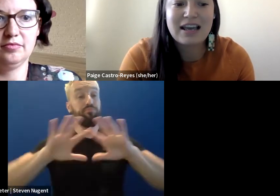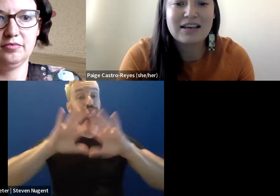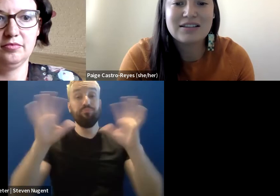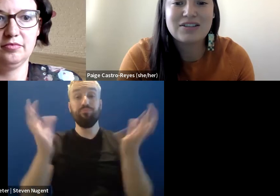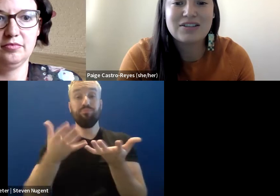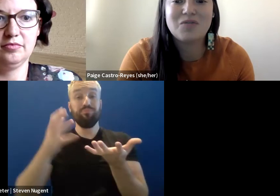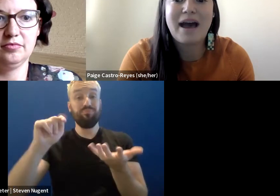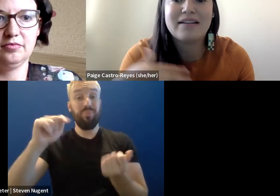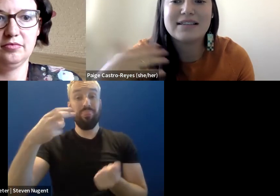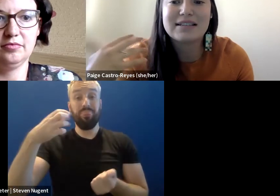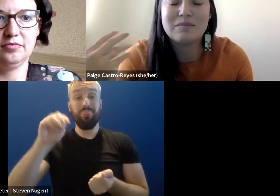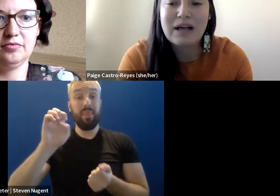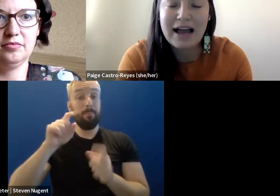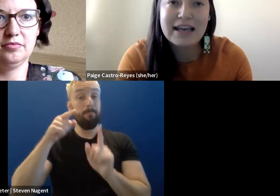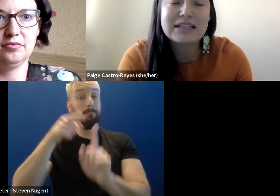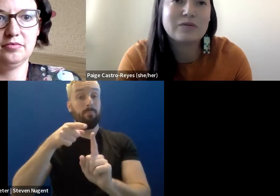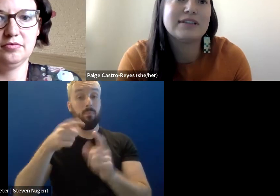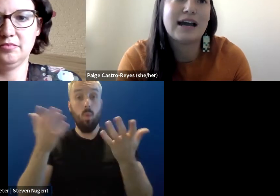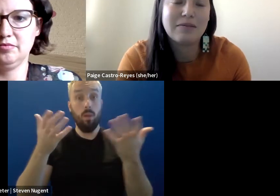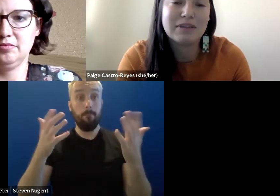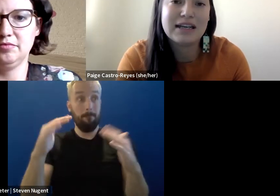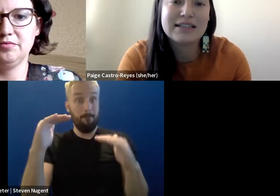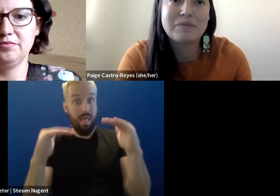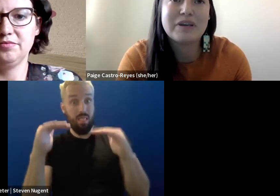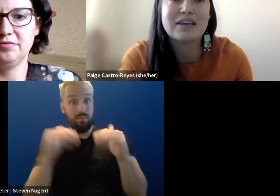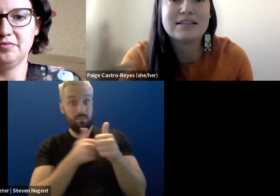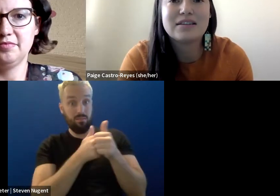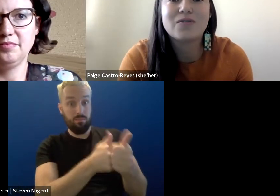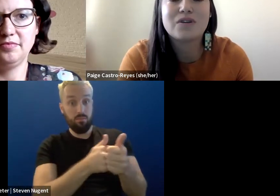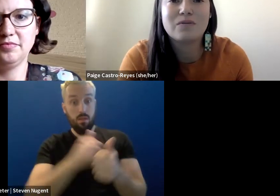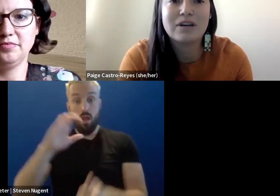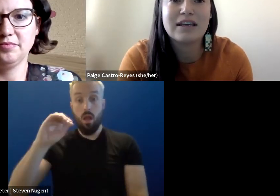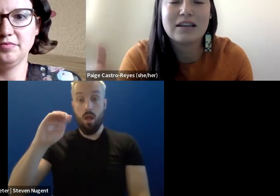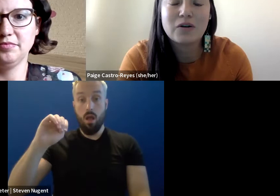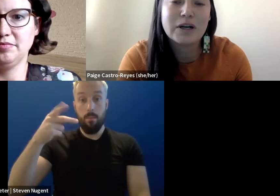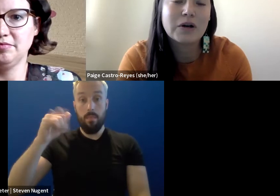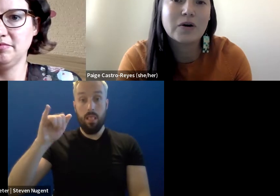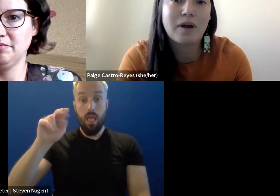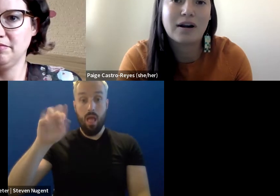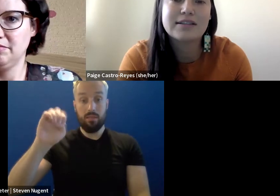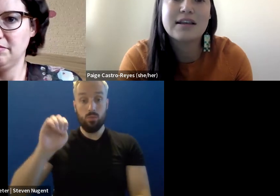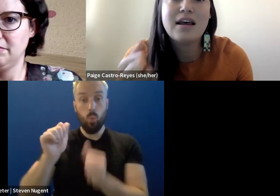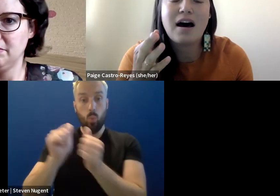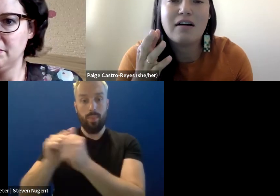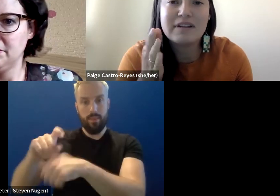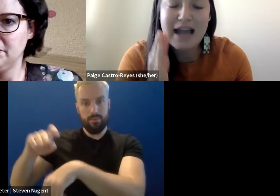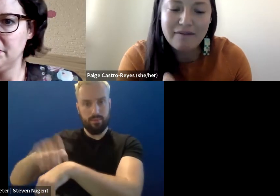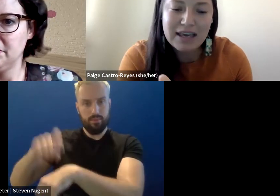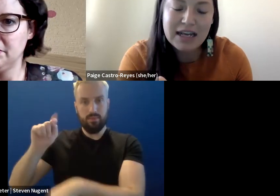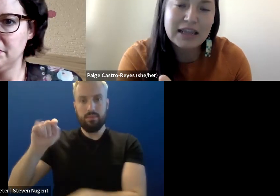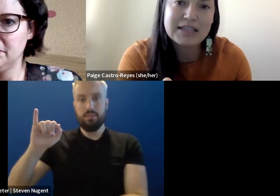section is to balance compliance with timeliness, because those are really the critical parts